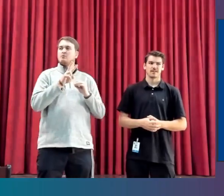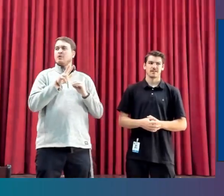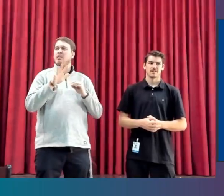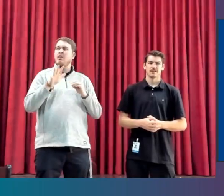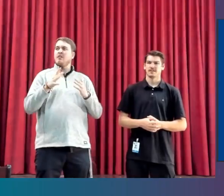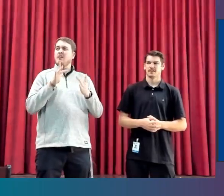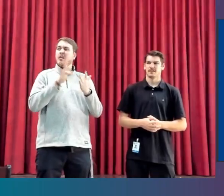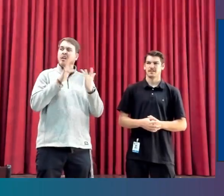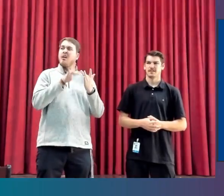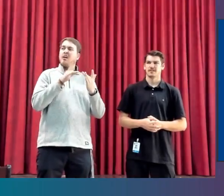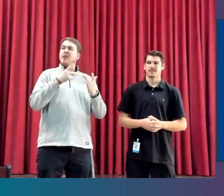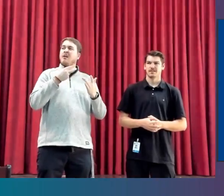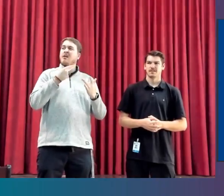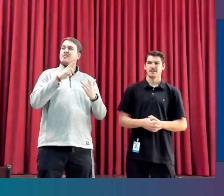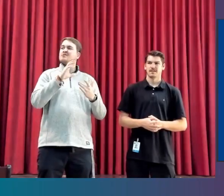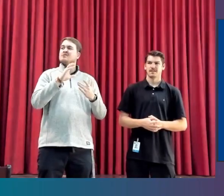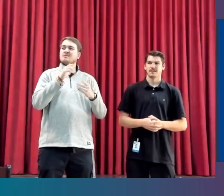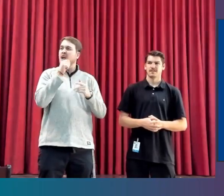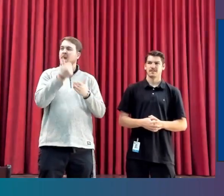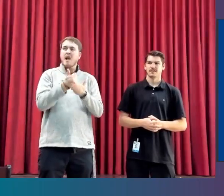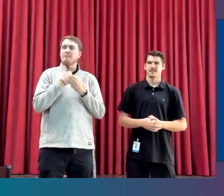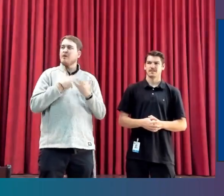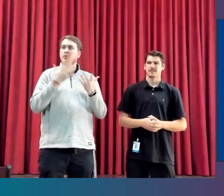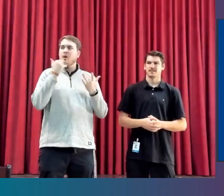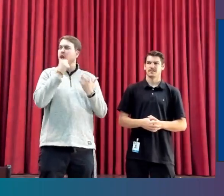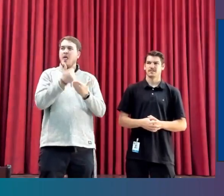interpreter missed the first part.